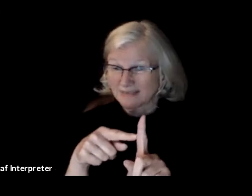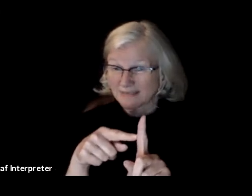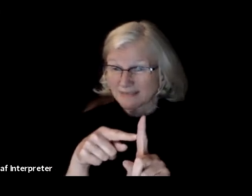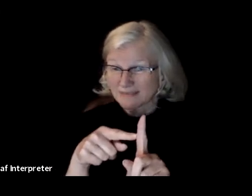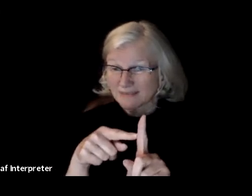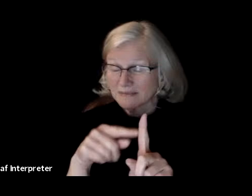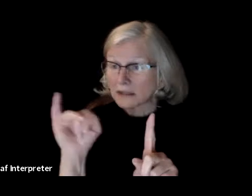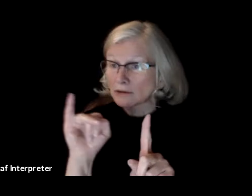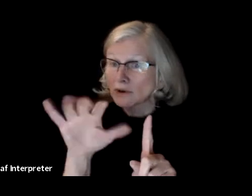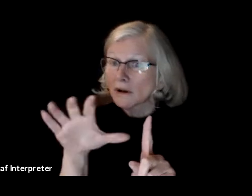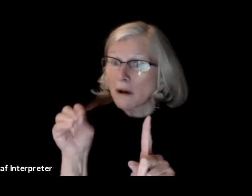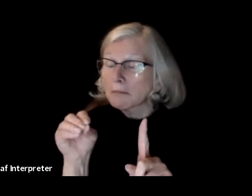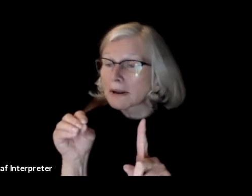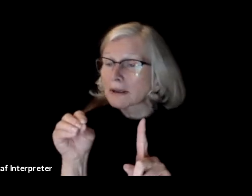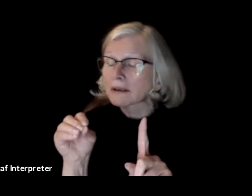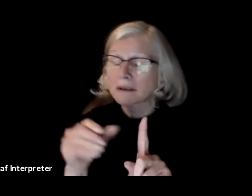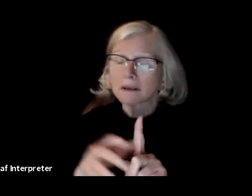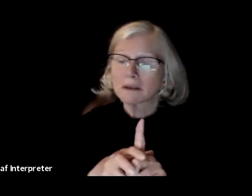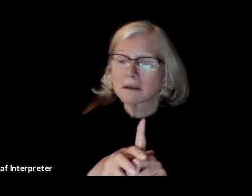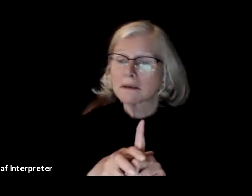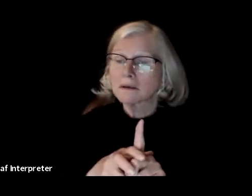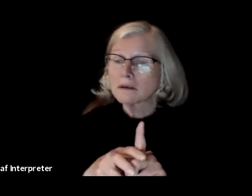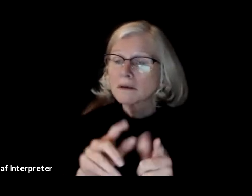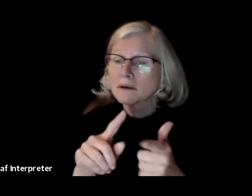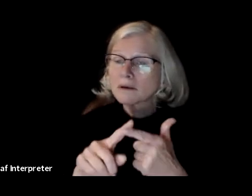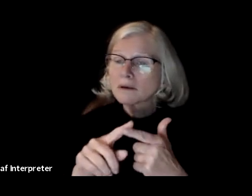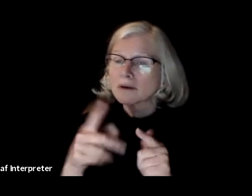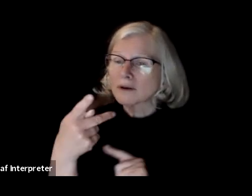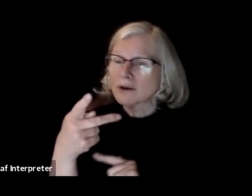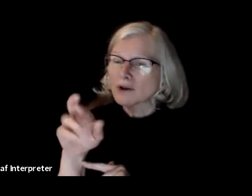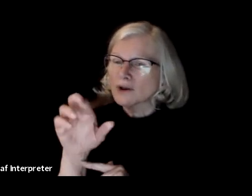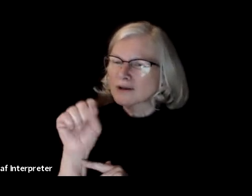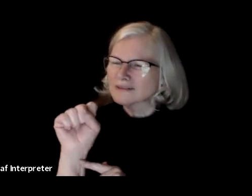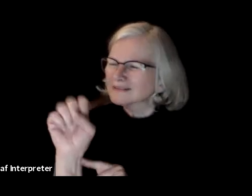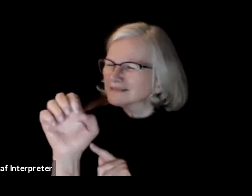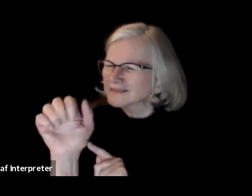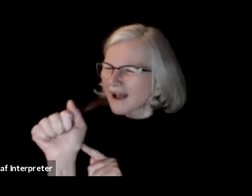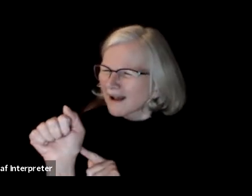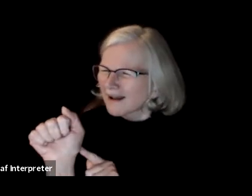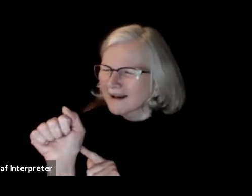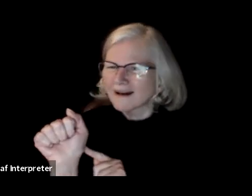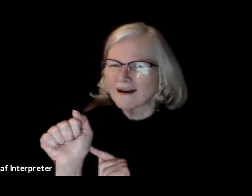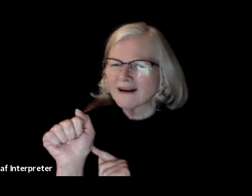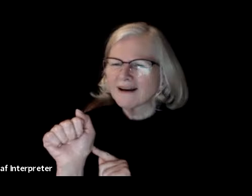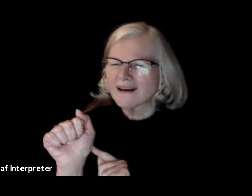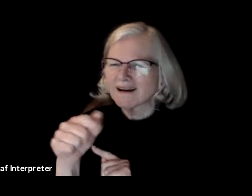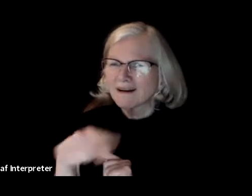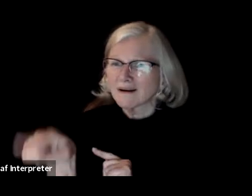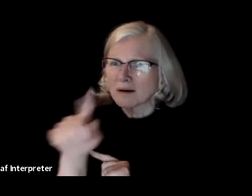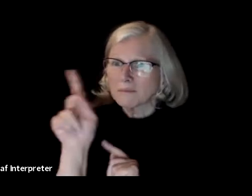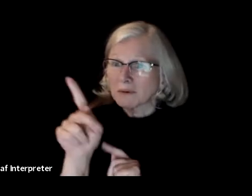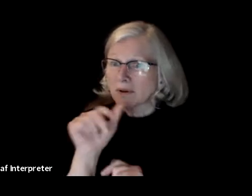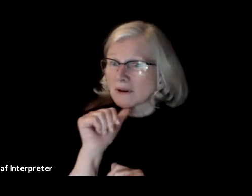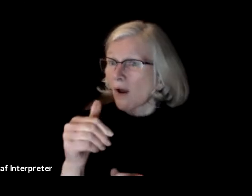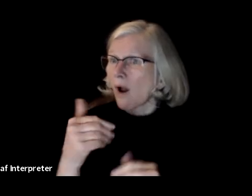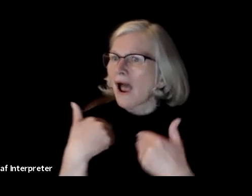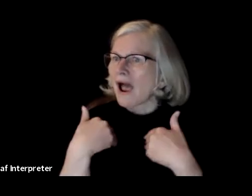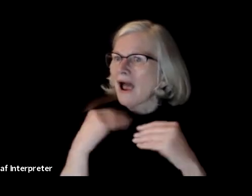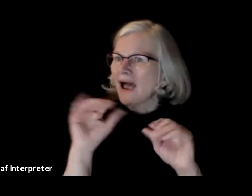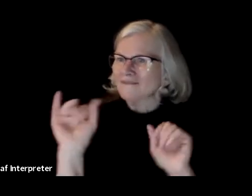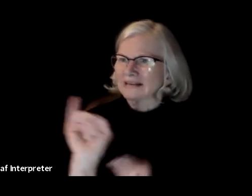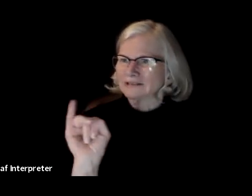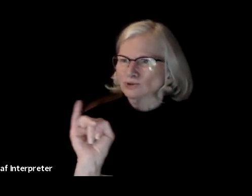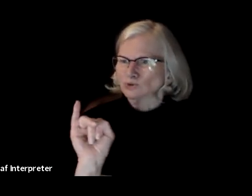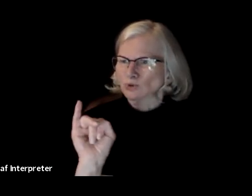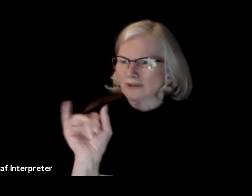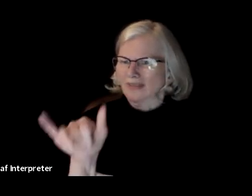or HRSA for non-insured vaccine recipients. So you may be asked to provide your insurance